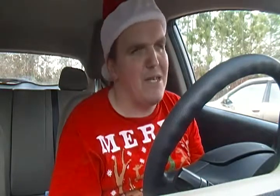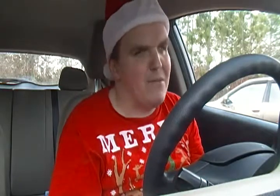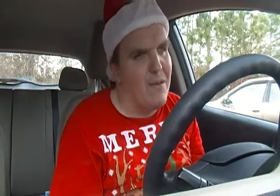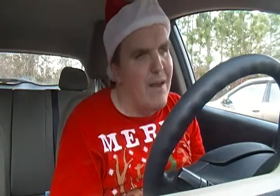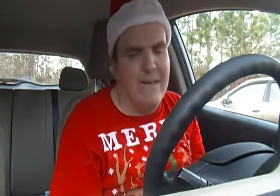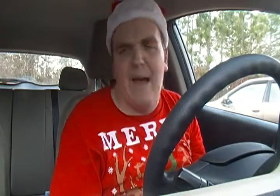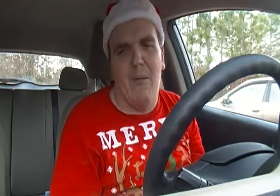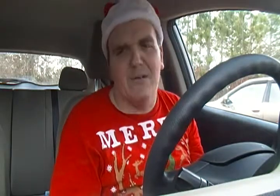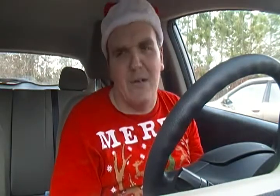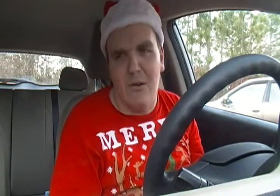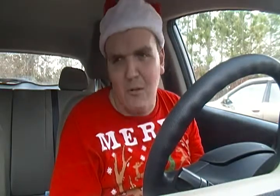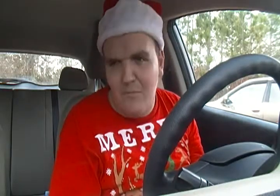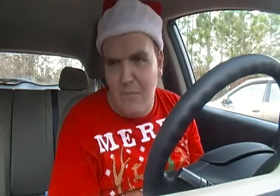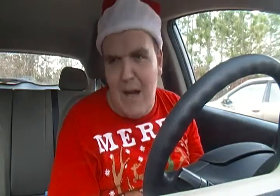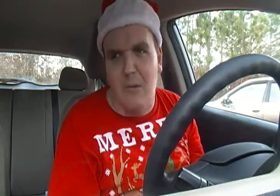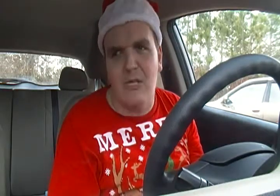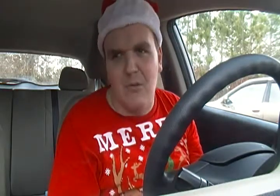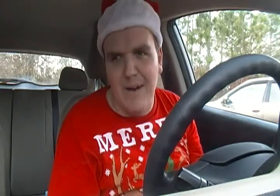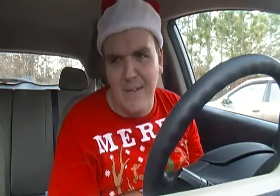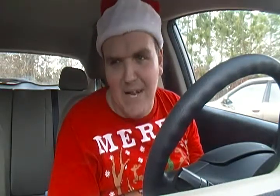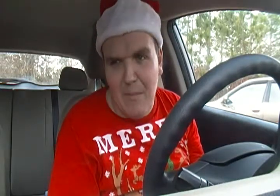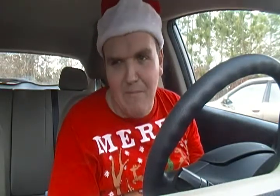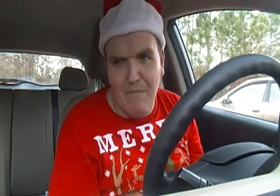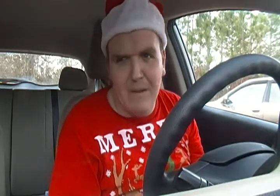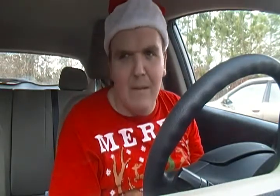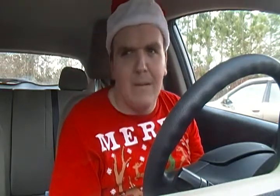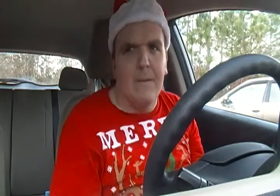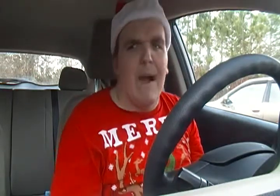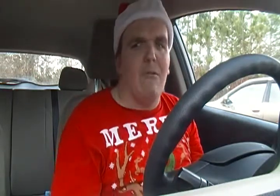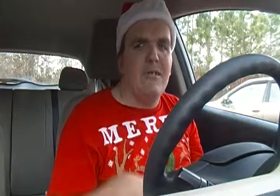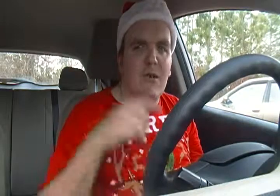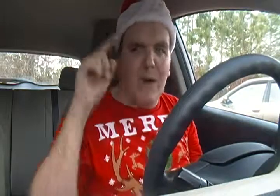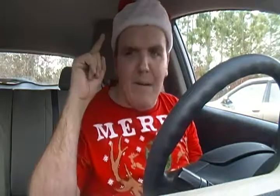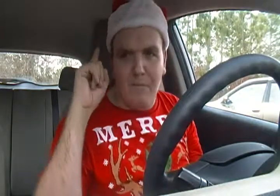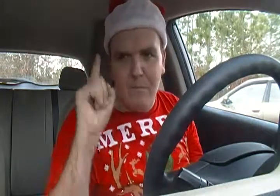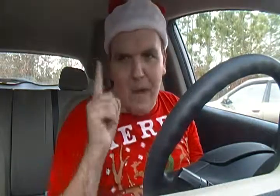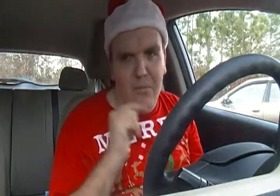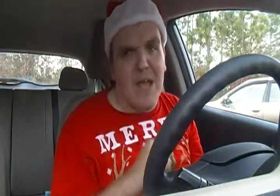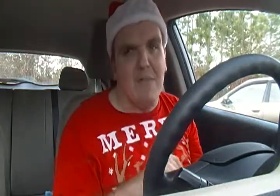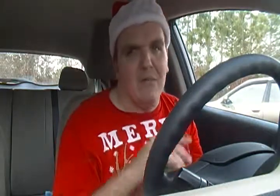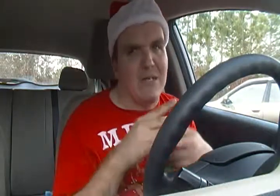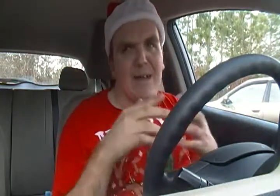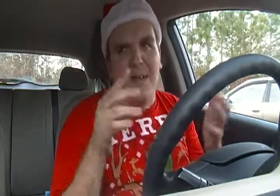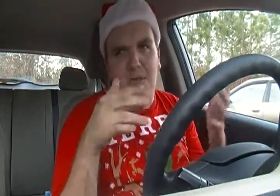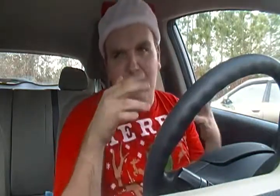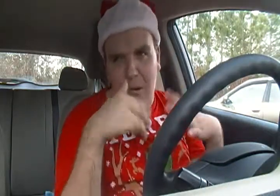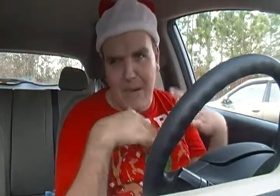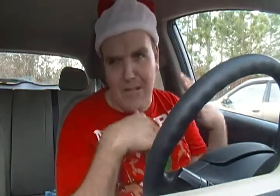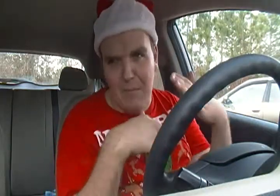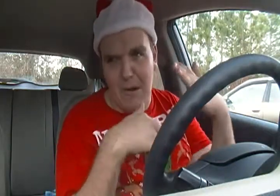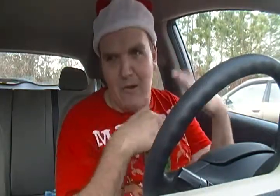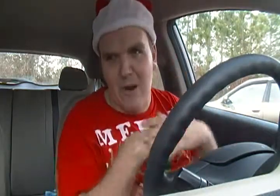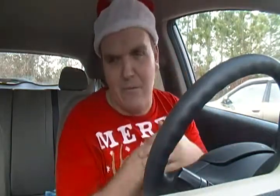receive now boys and girls i want you to write an assignment i want you to write a theme which is like a little small essay paragraph